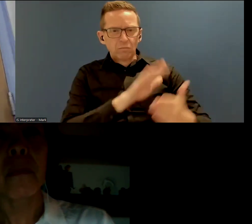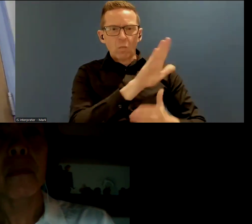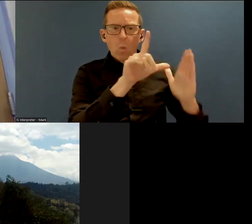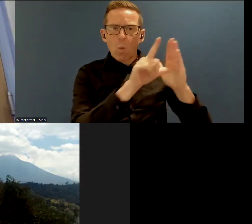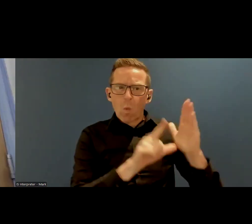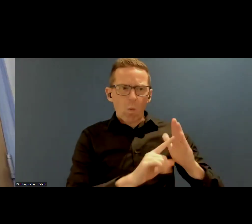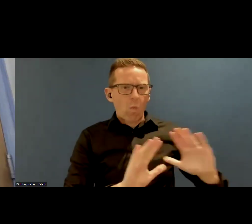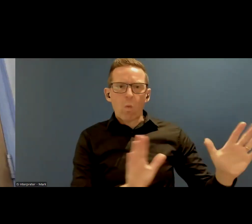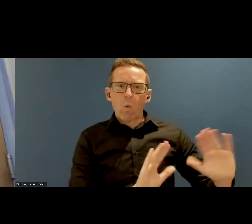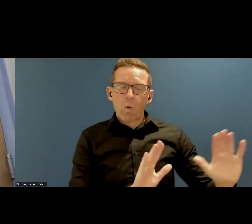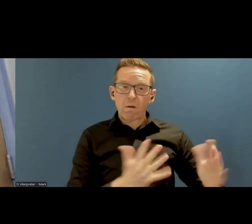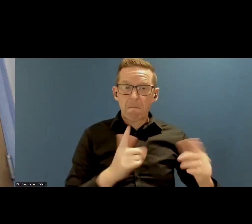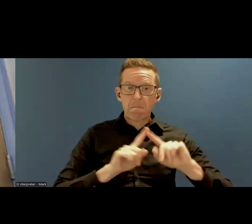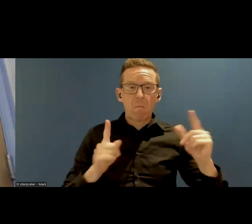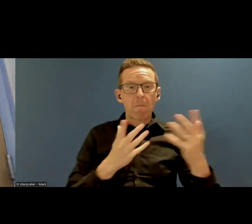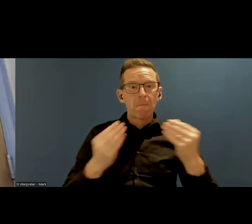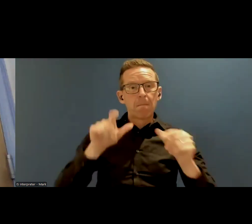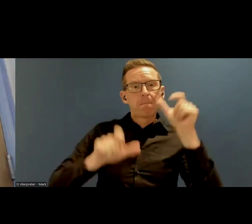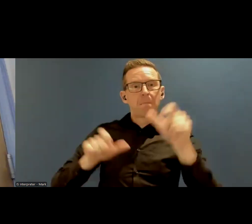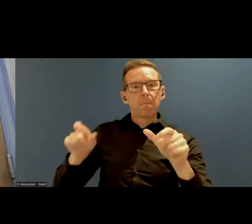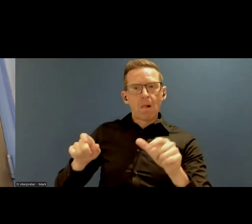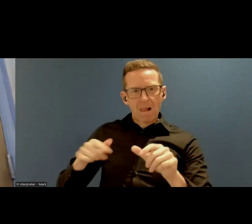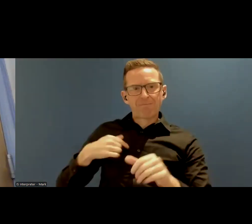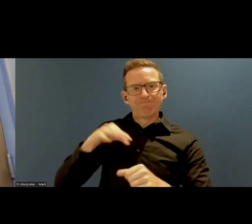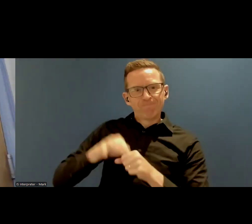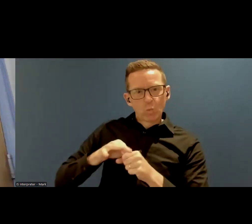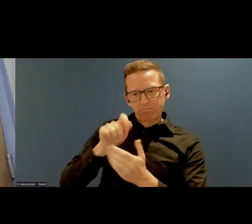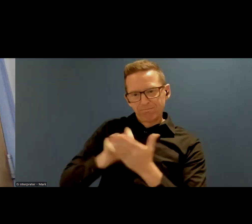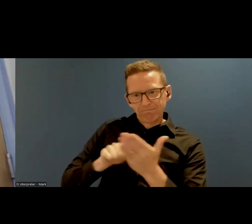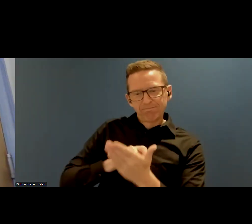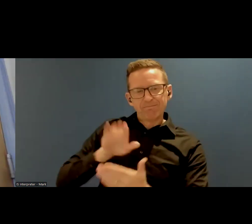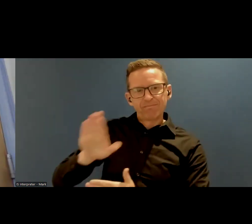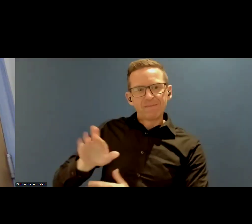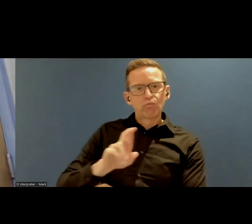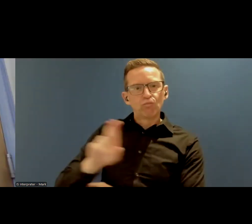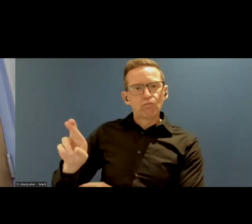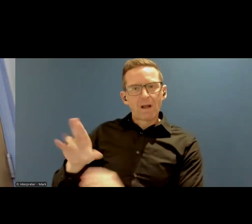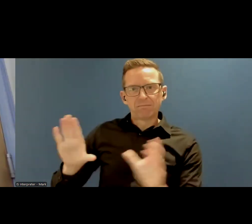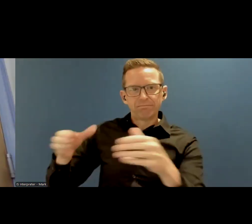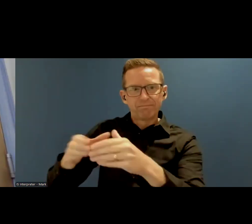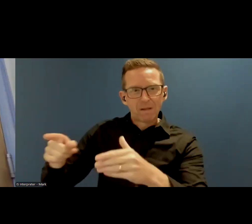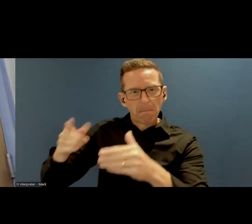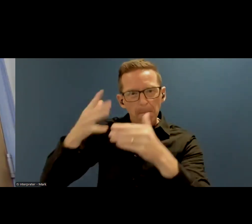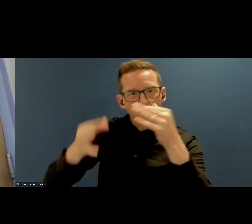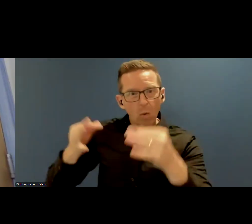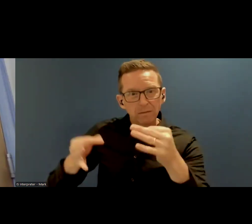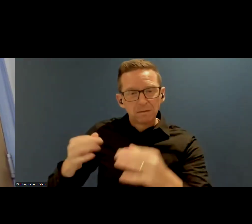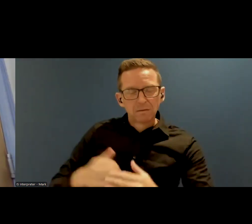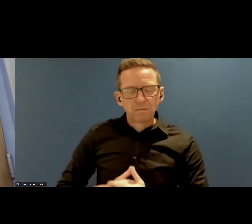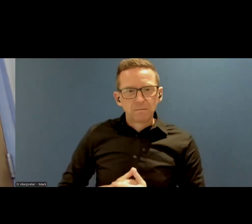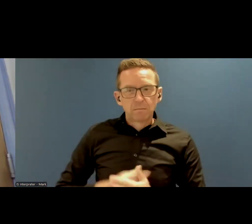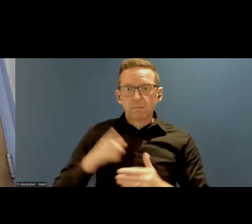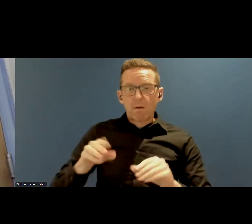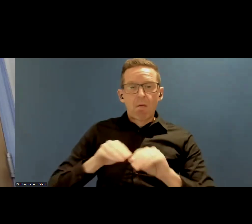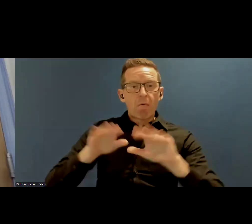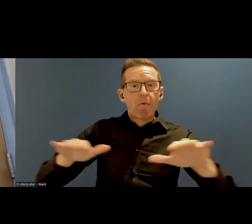At Liberation, we're also very aware of difficult contexts in many other countries, and that's why we see